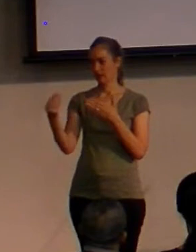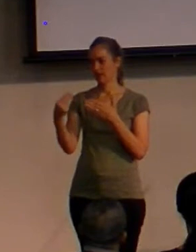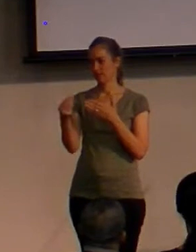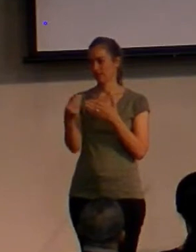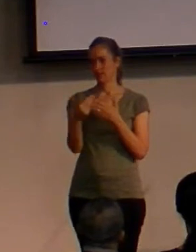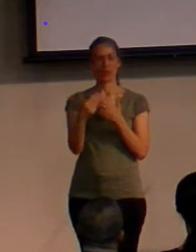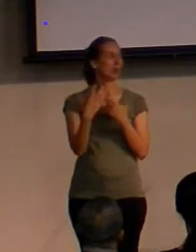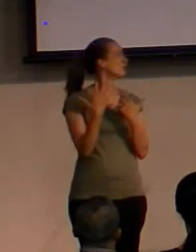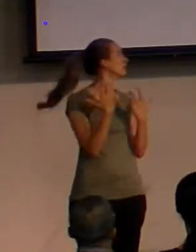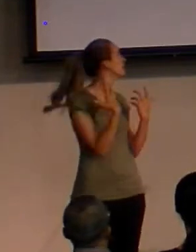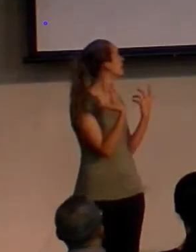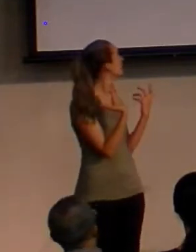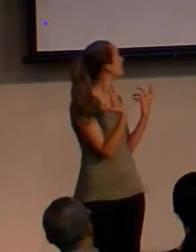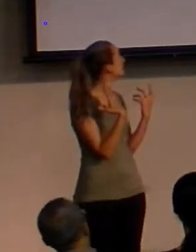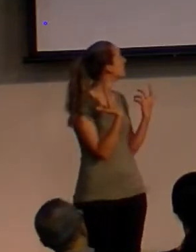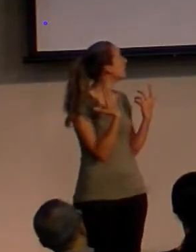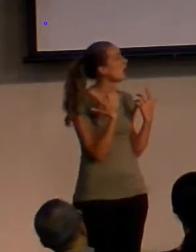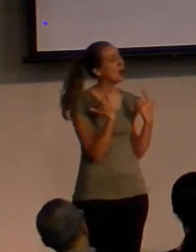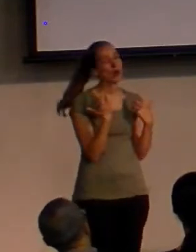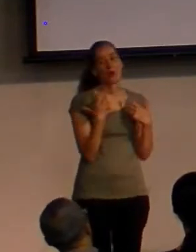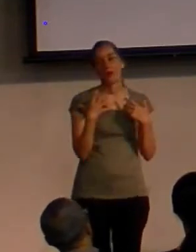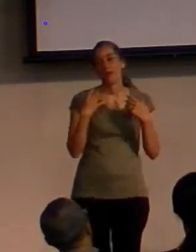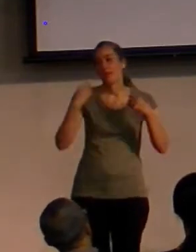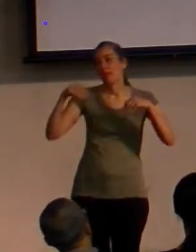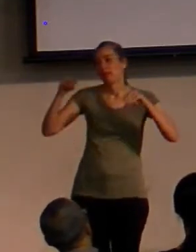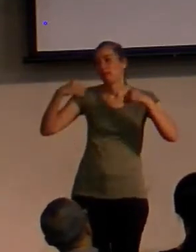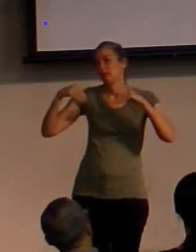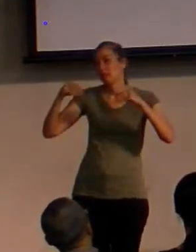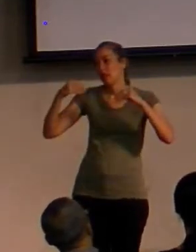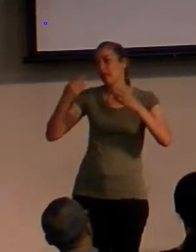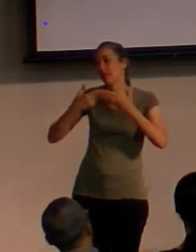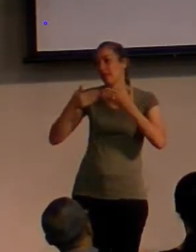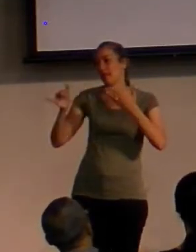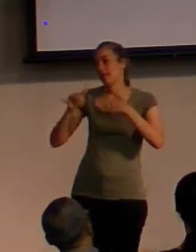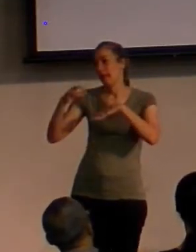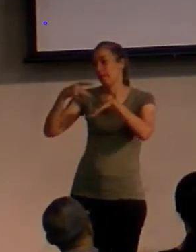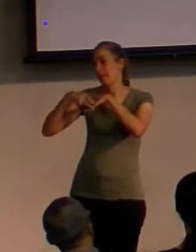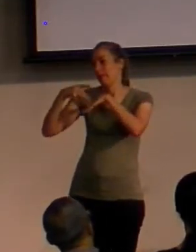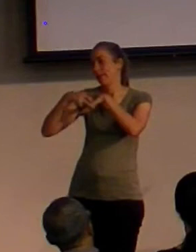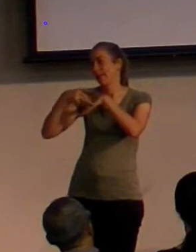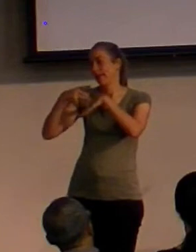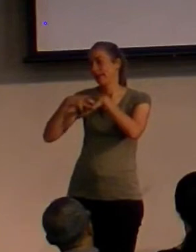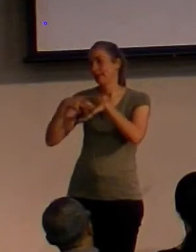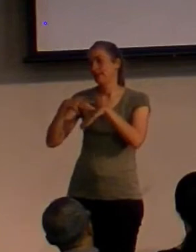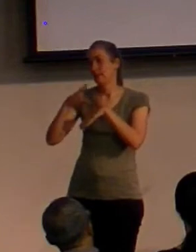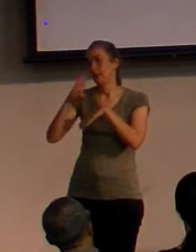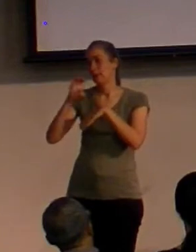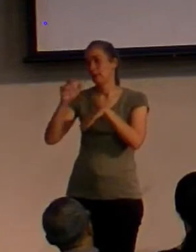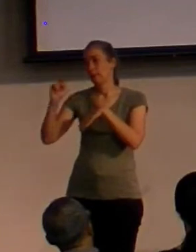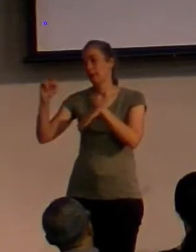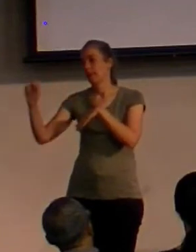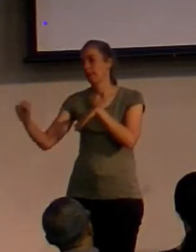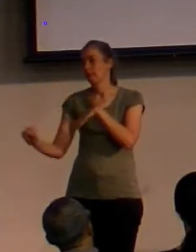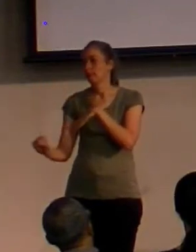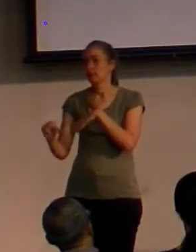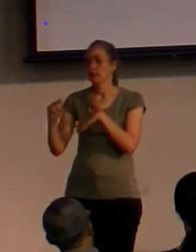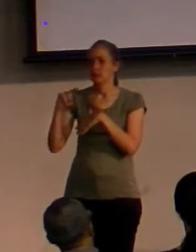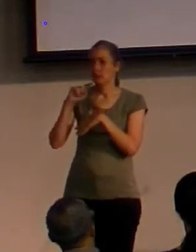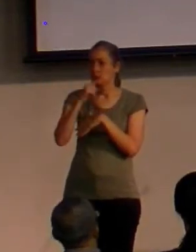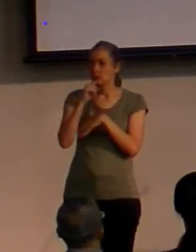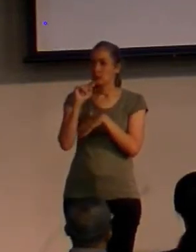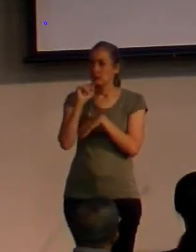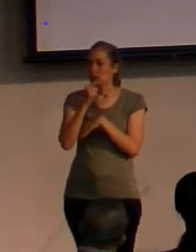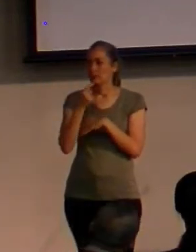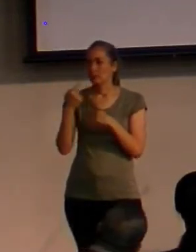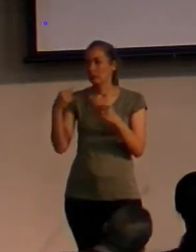whatever, and I outbid somebody, and here's some beans and some other beans or corn or